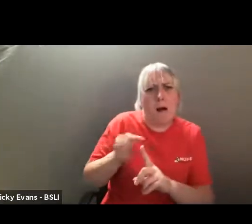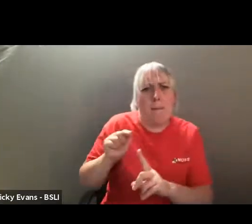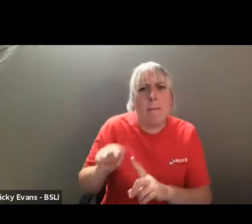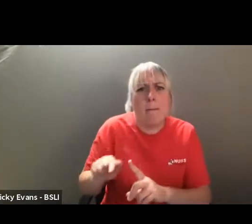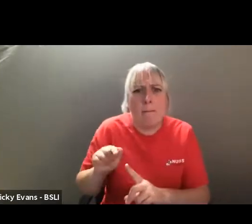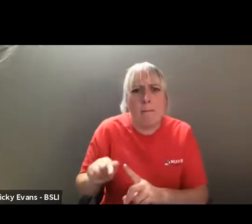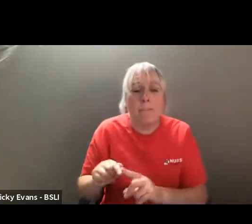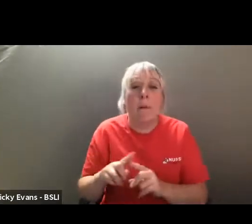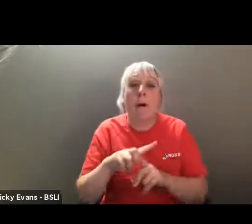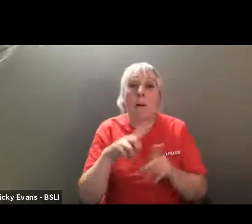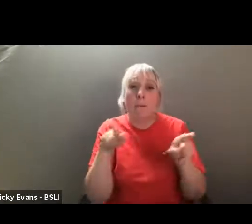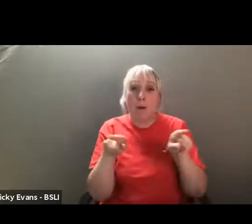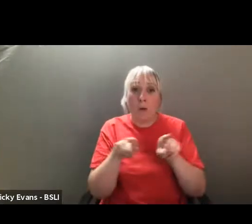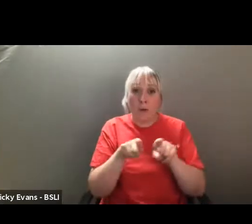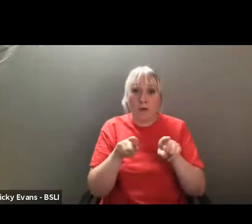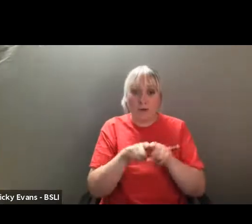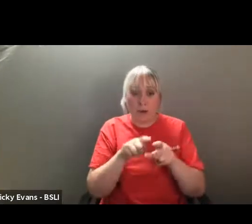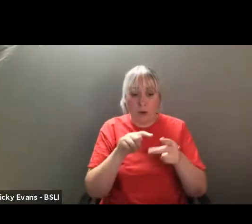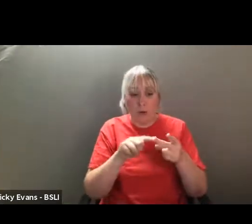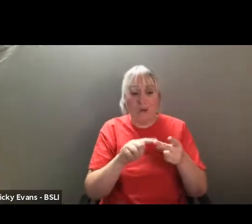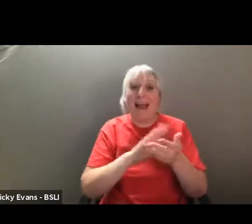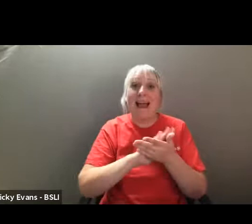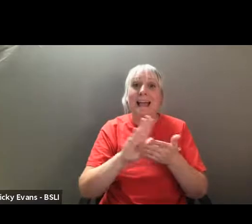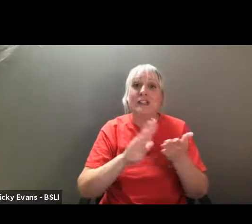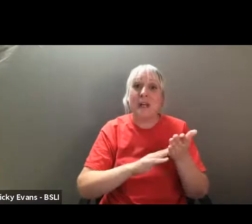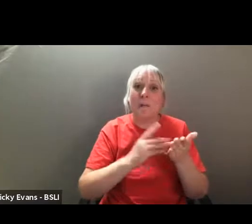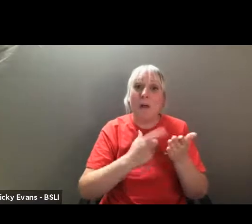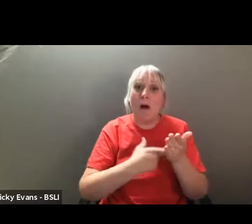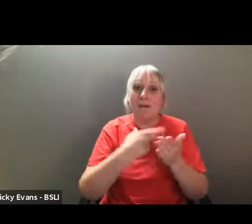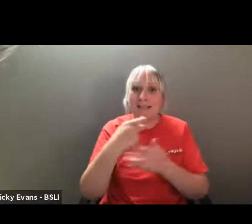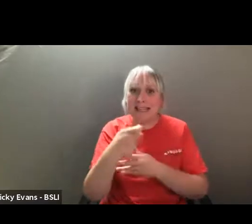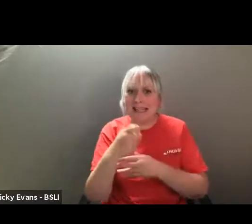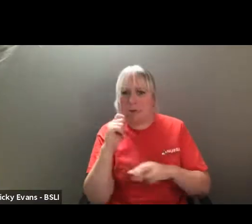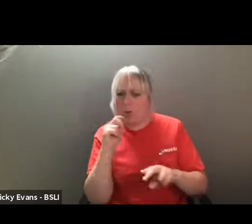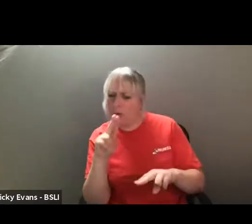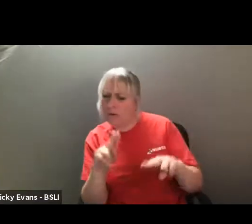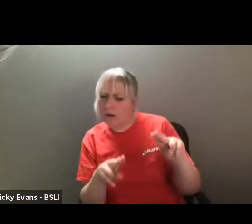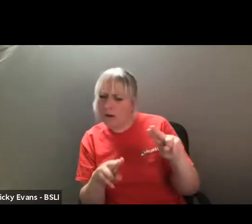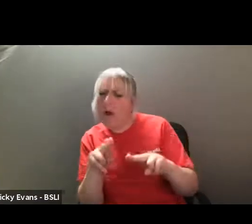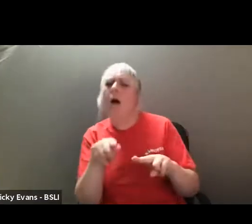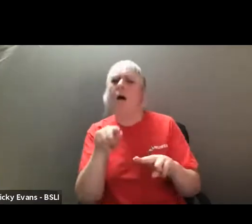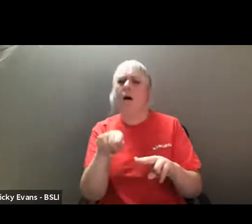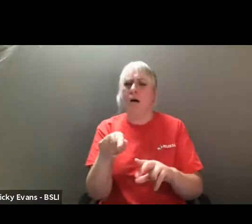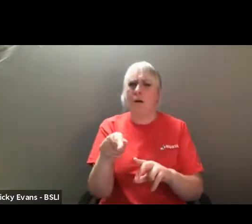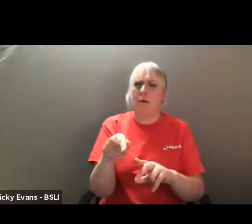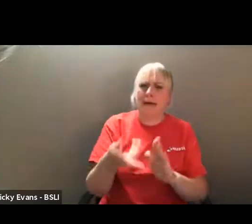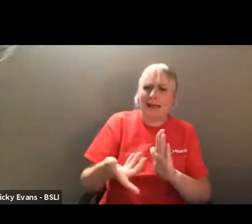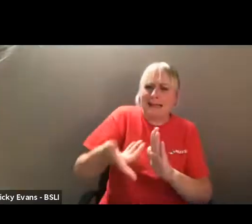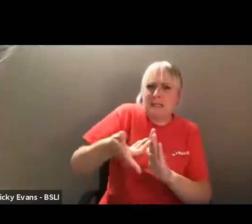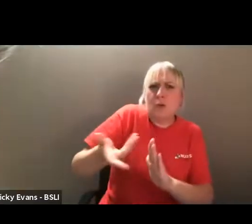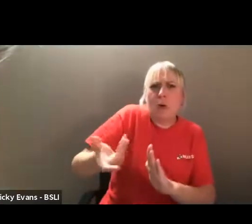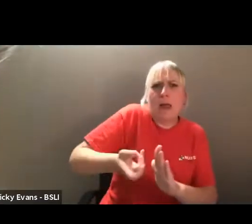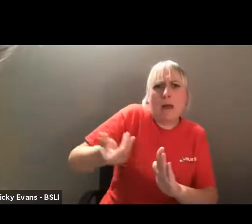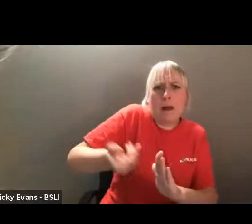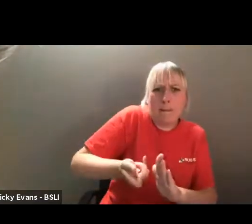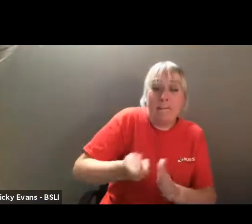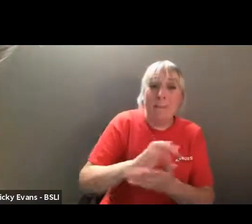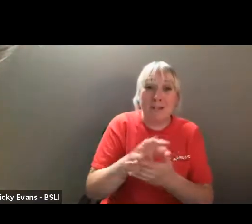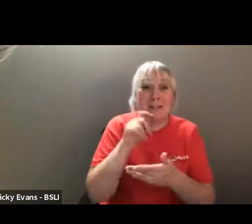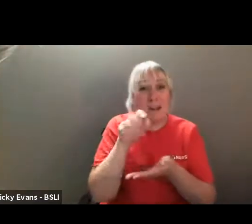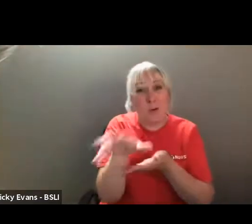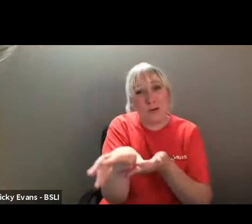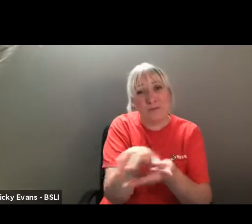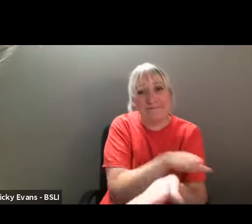be clawed back through HMRC for those that are earning as additional income, additional taxable